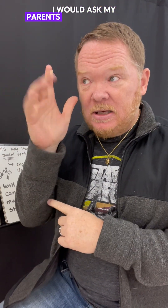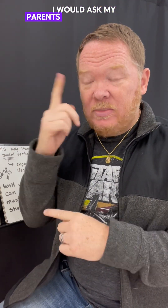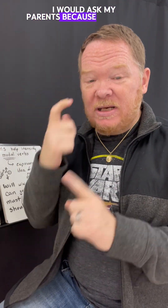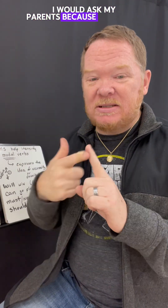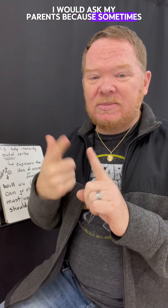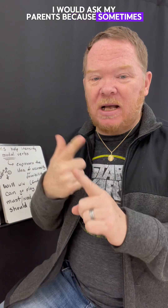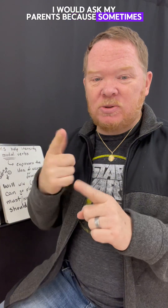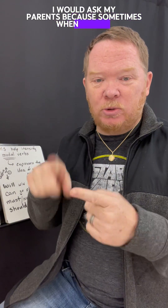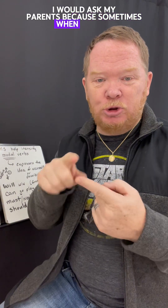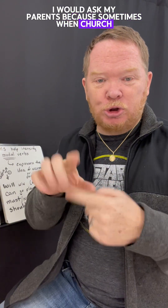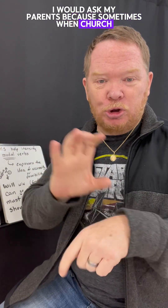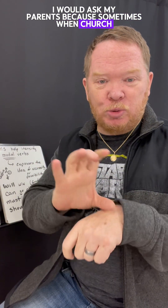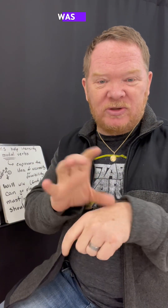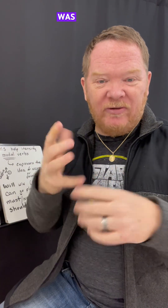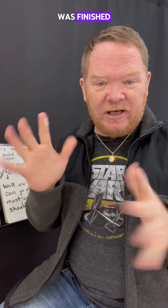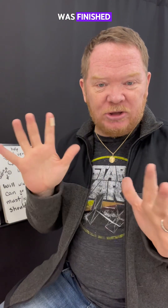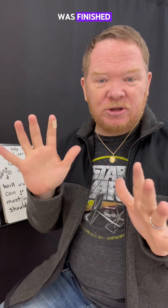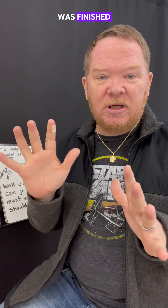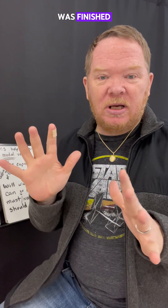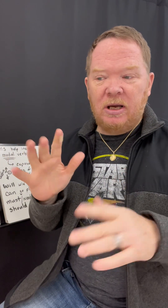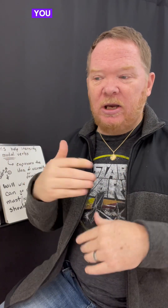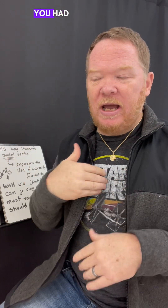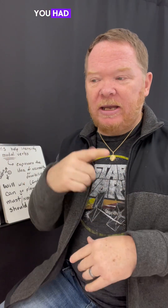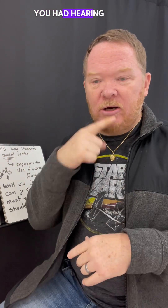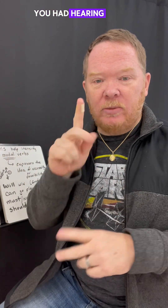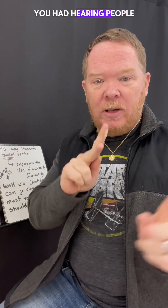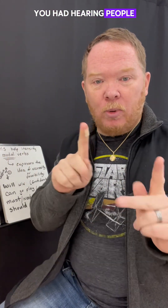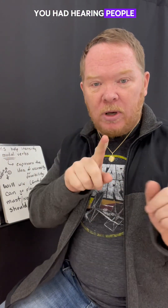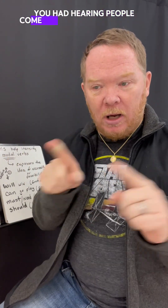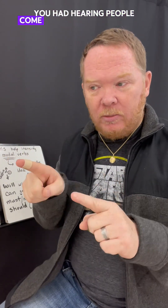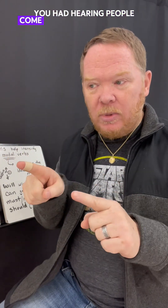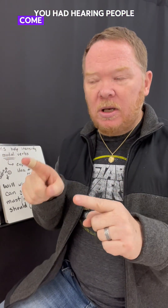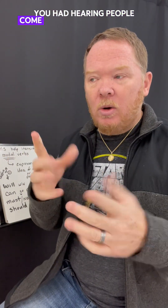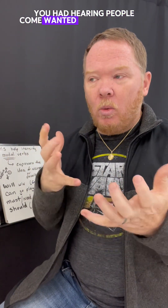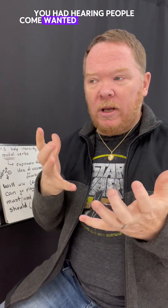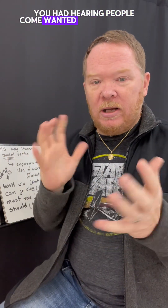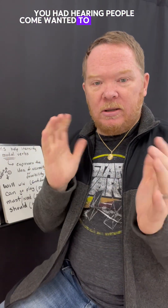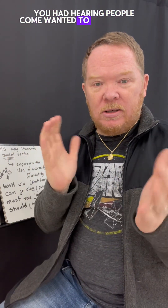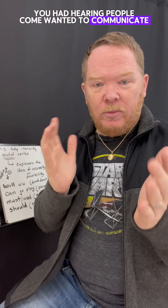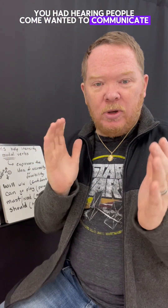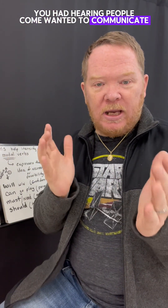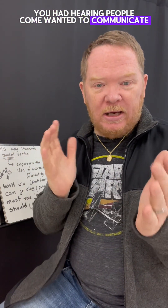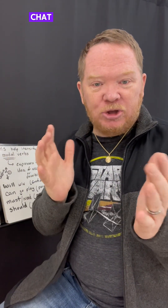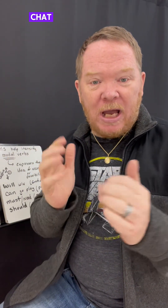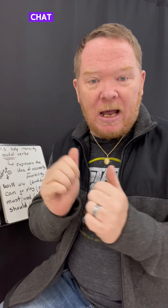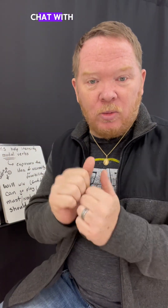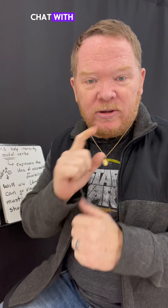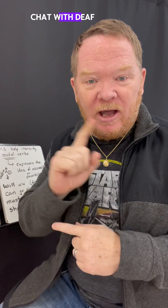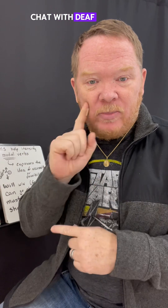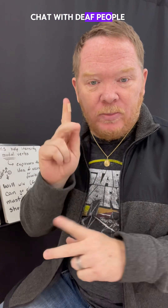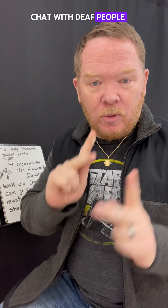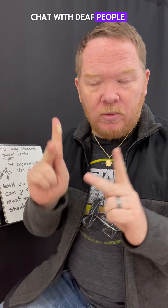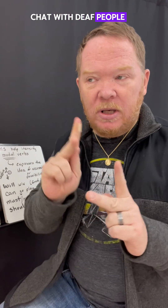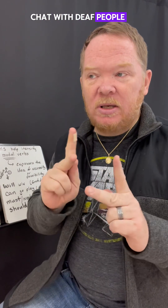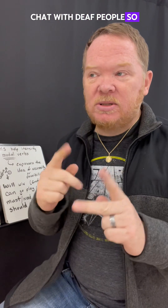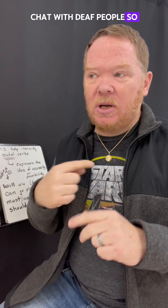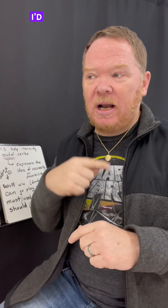because sometimes when church was finished, you had hearing people come wanting to communicate, chat with deaf people. So I'd have